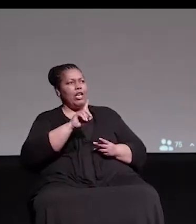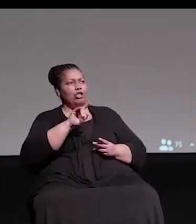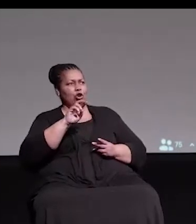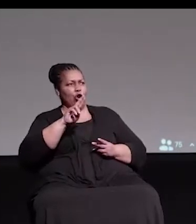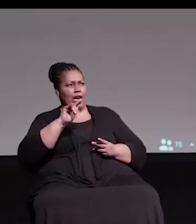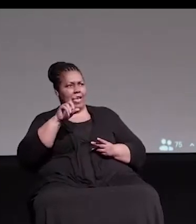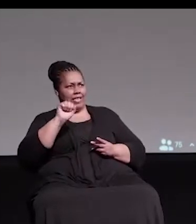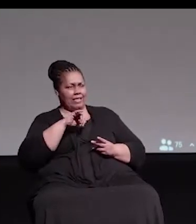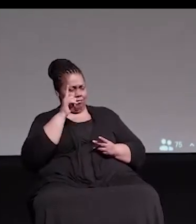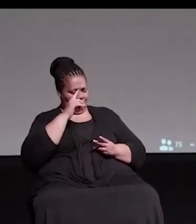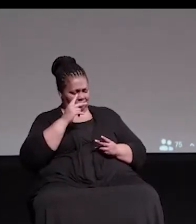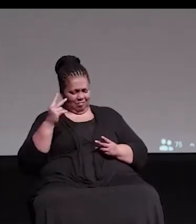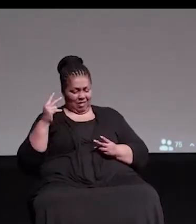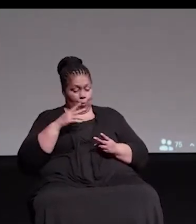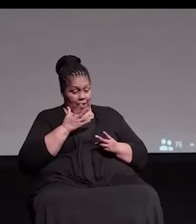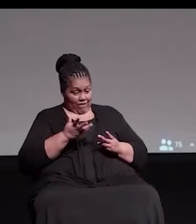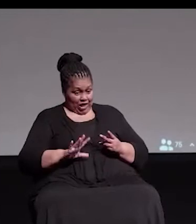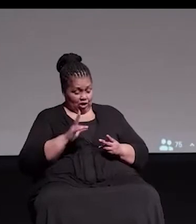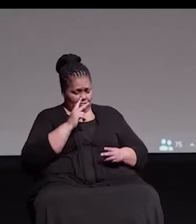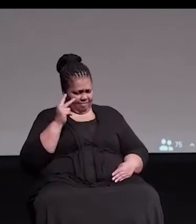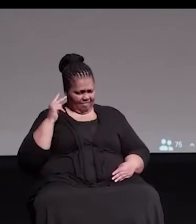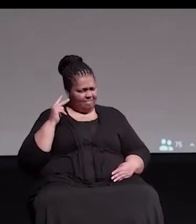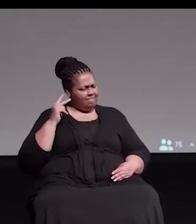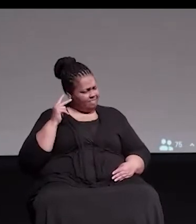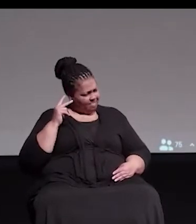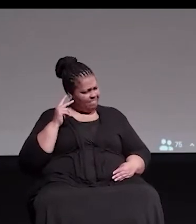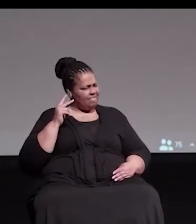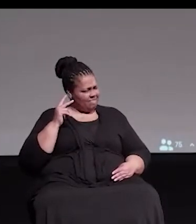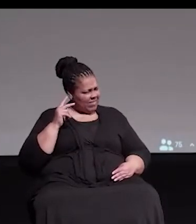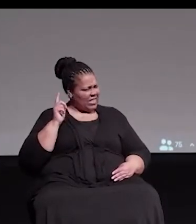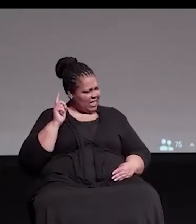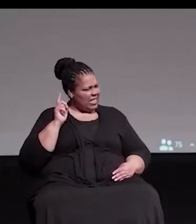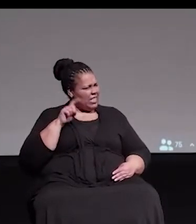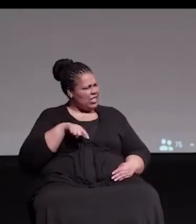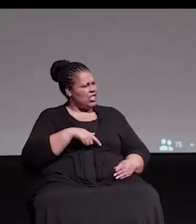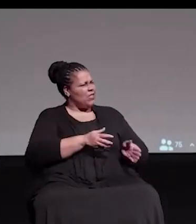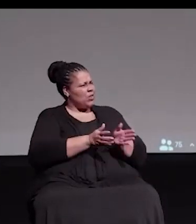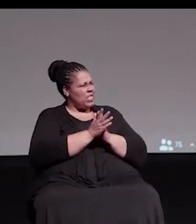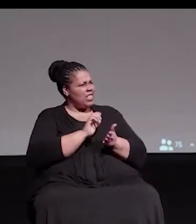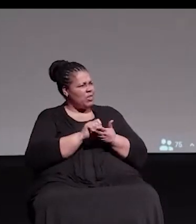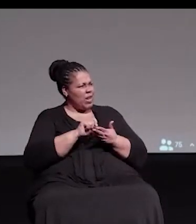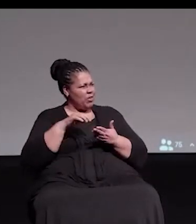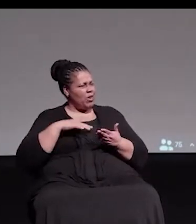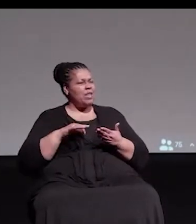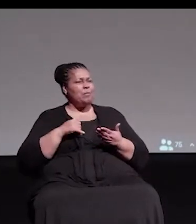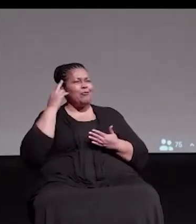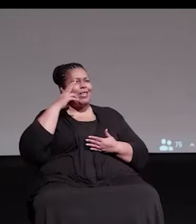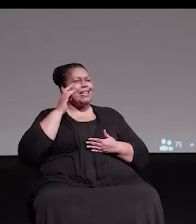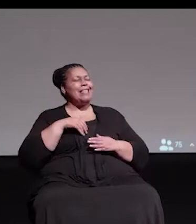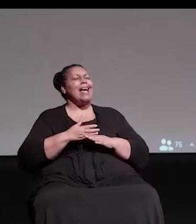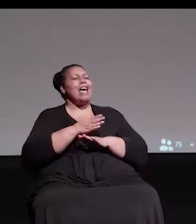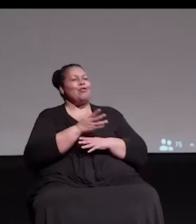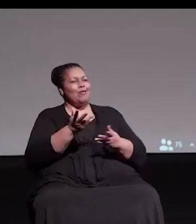thought, maybe I would have had a case for, you know, requesting a writing credit, but I only realized this after the fact when